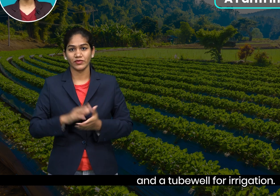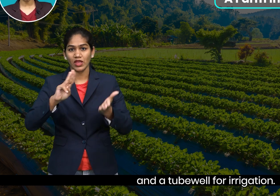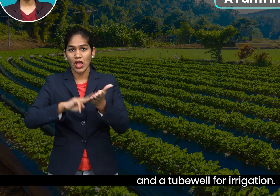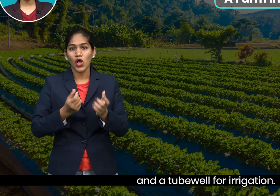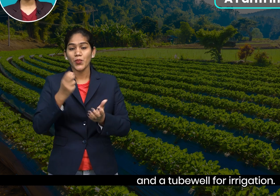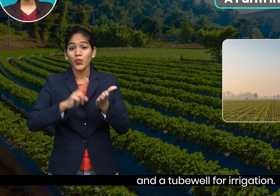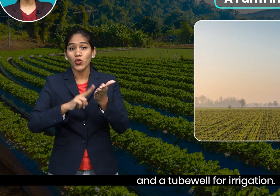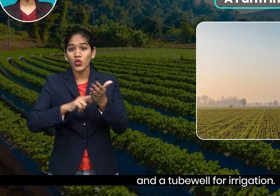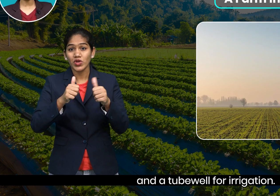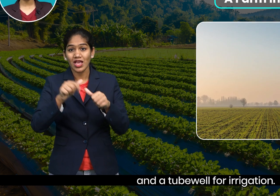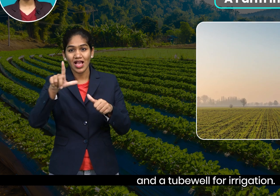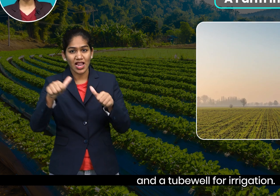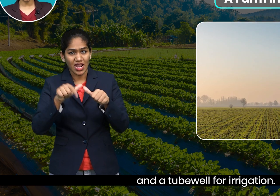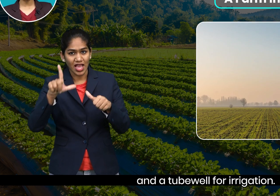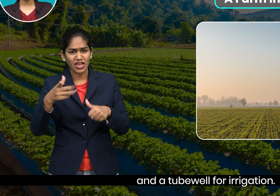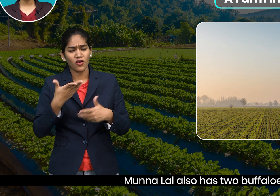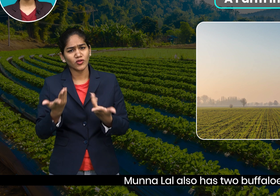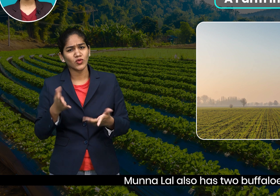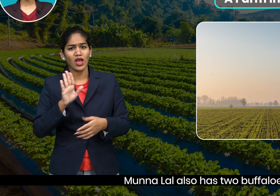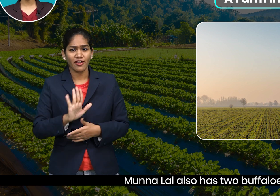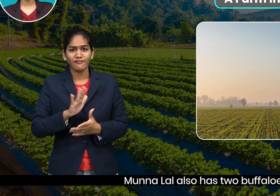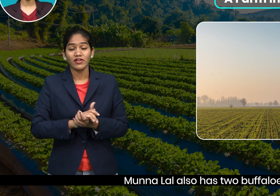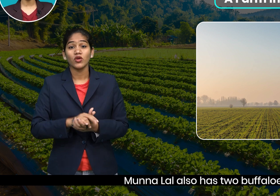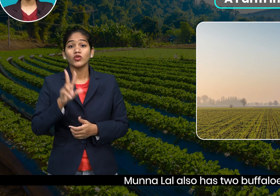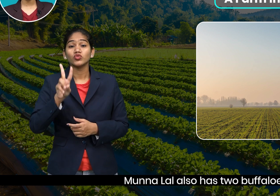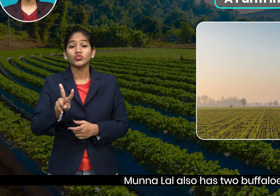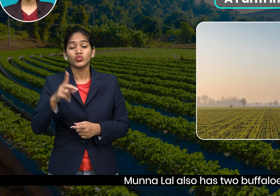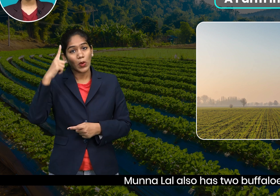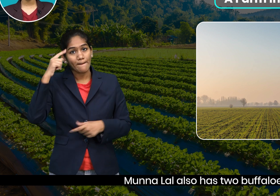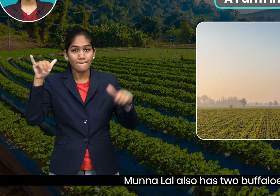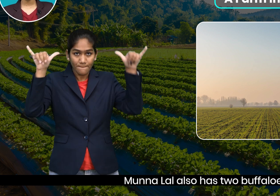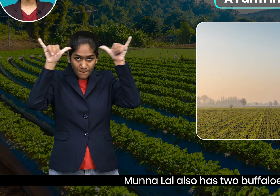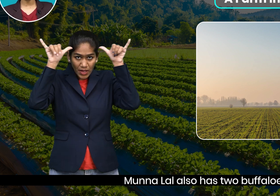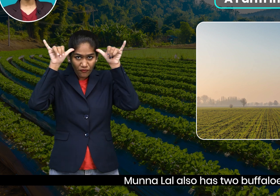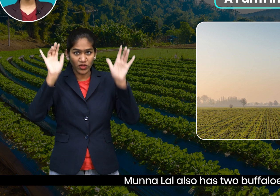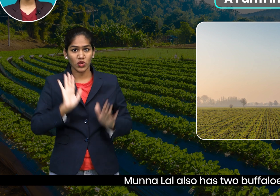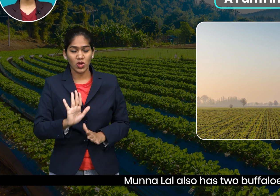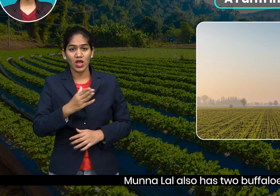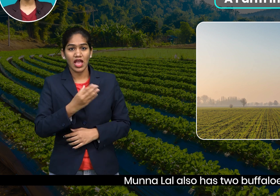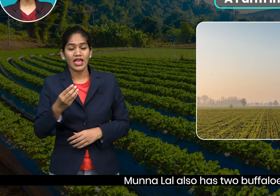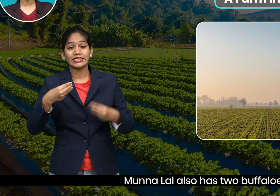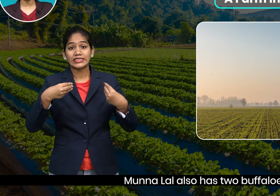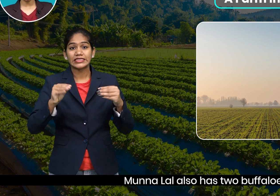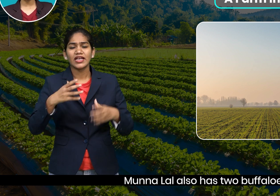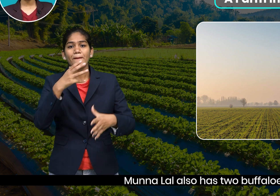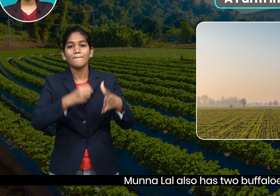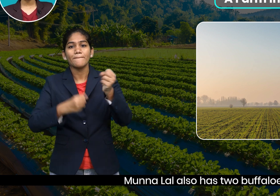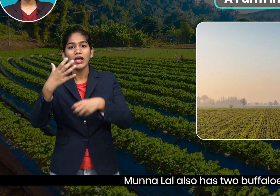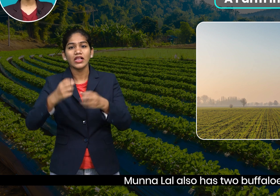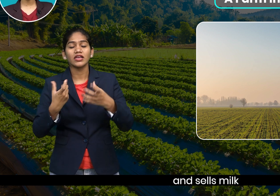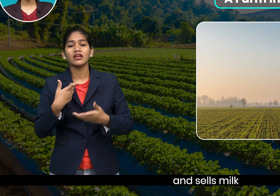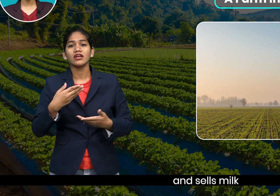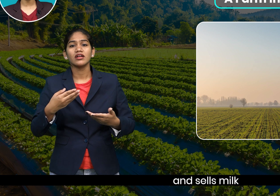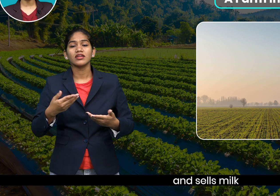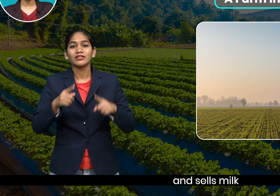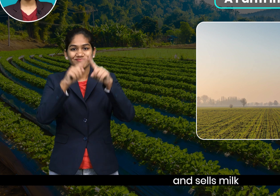Munna Lal also has 2 buffaloes and sells milk in